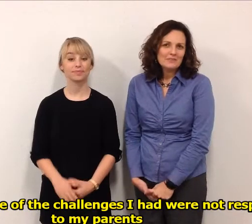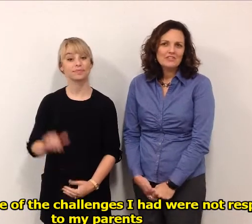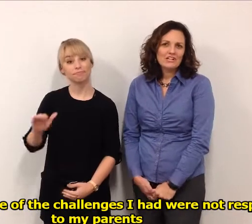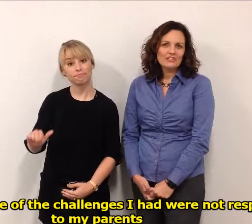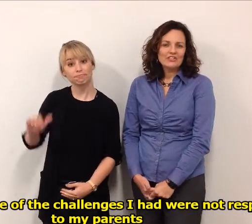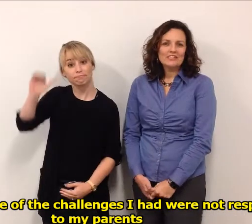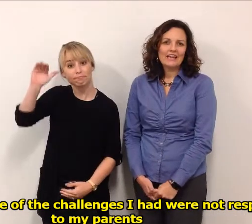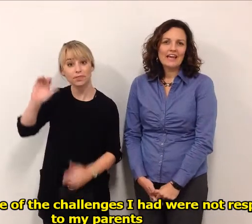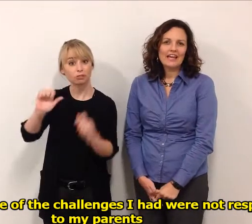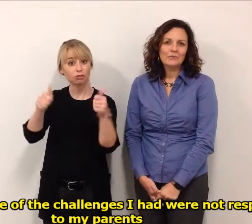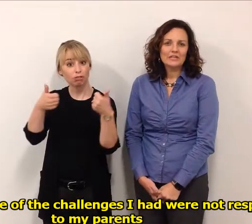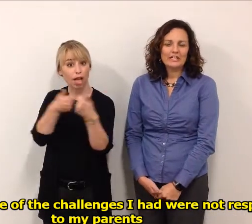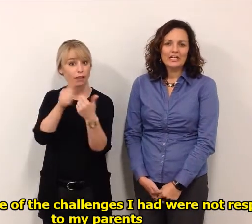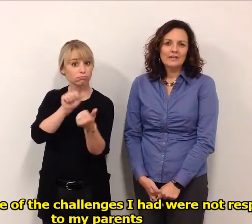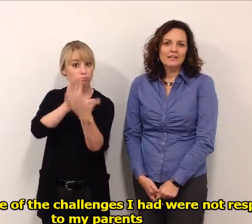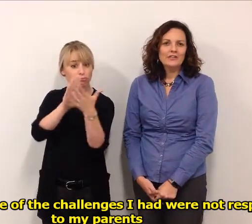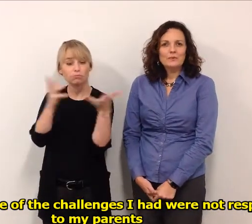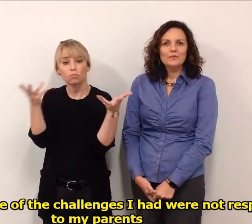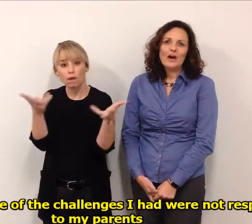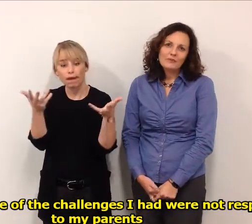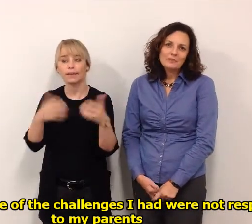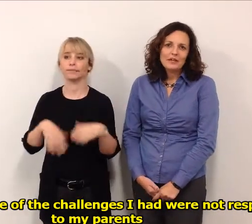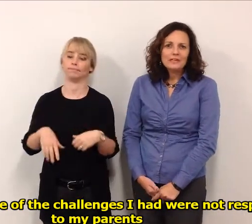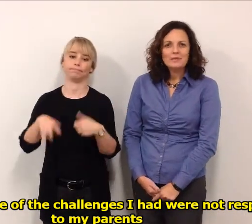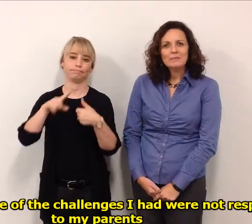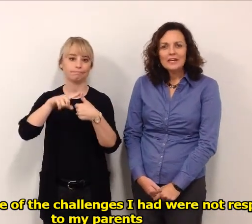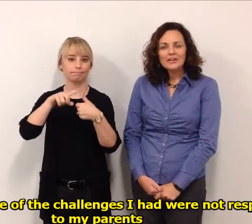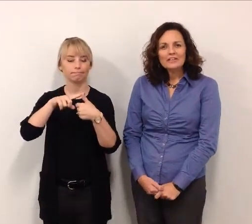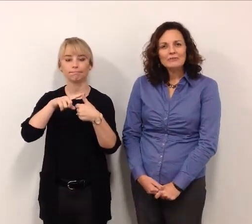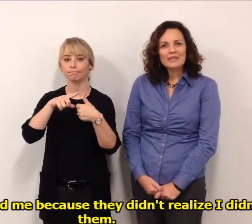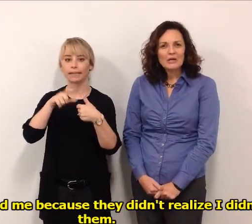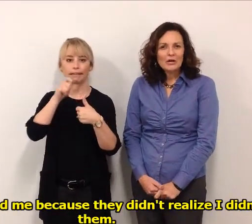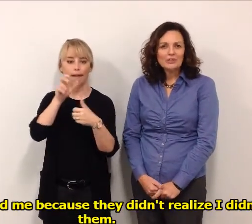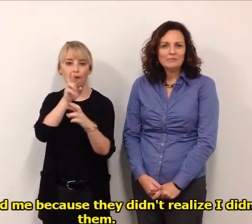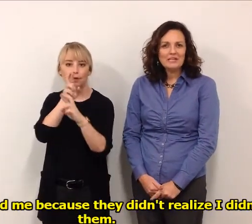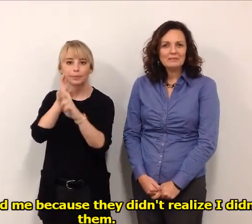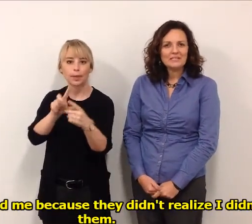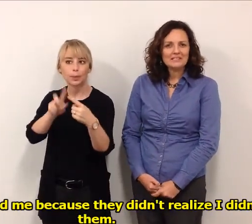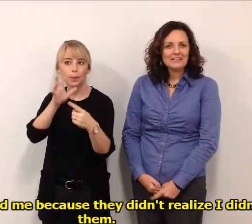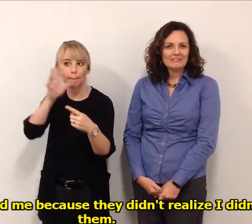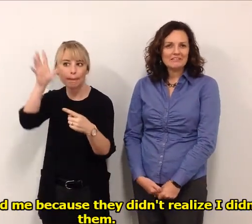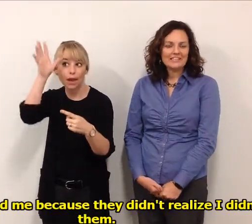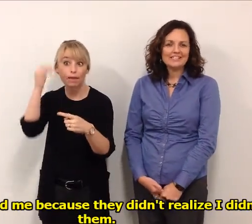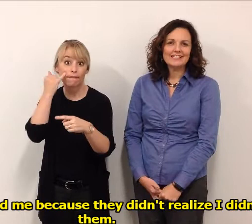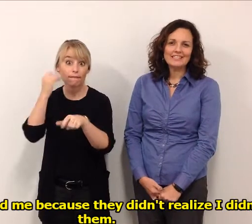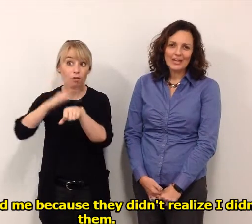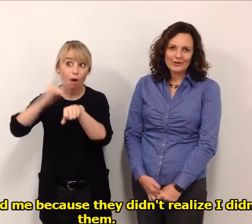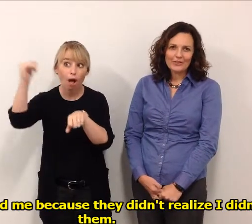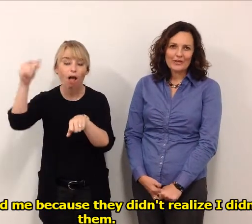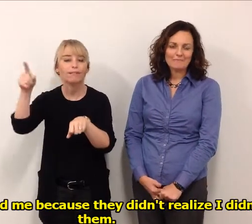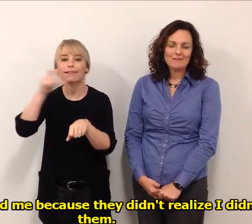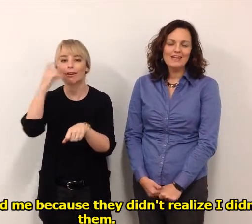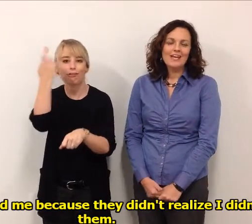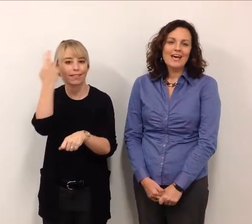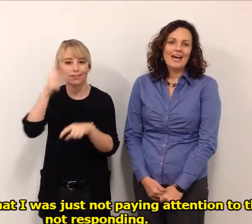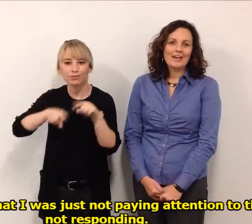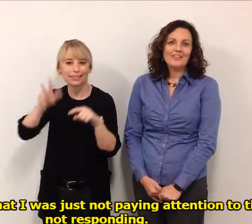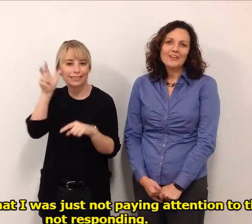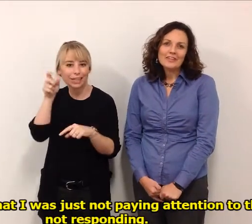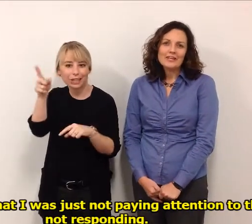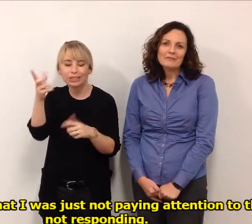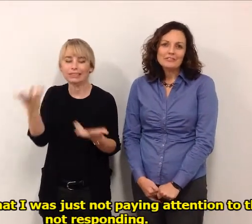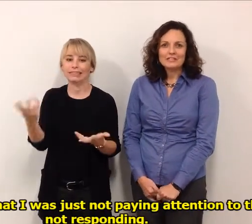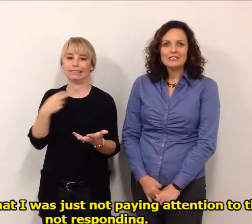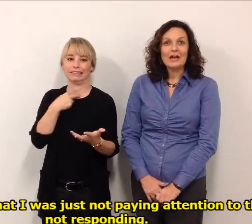Growing up, some of the challenges I had were not responding to my parents when they called me because they didn't realize I didn't hear them.